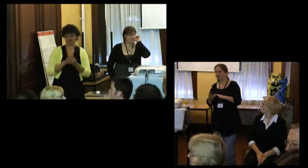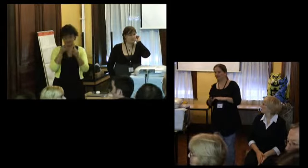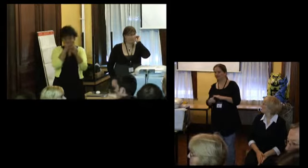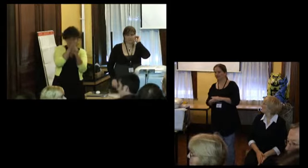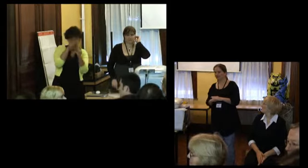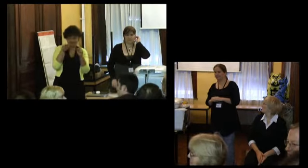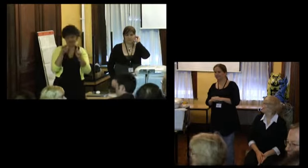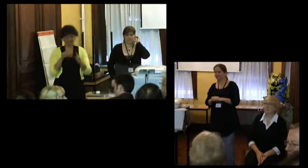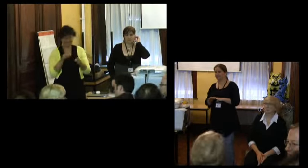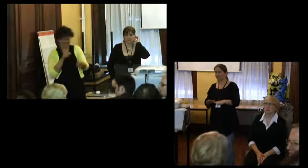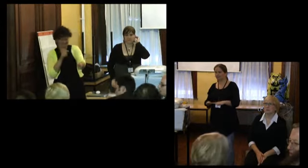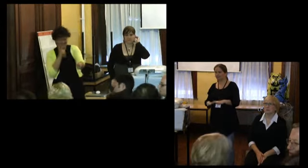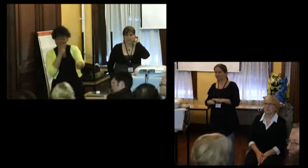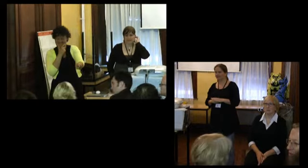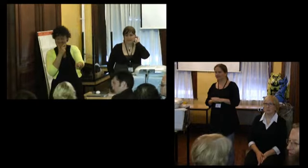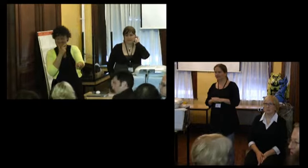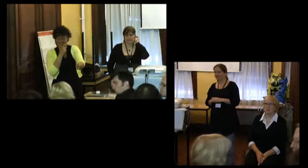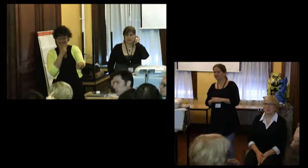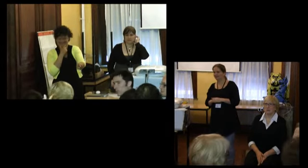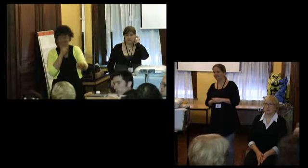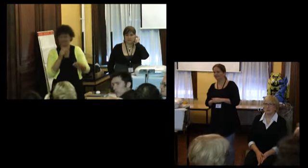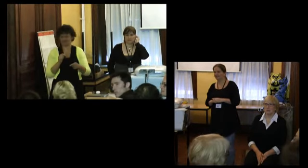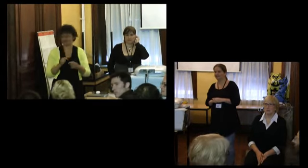Maybe sit.